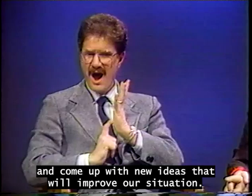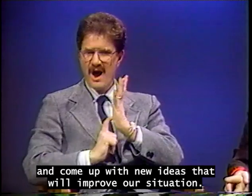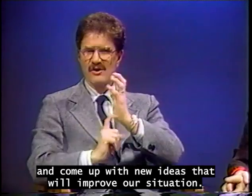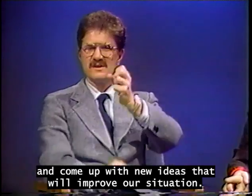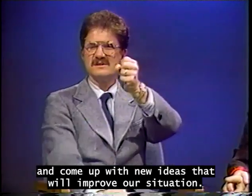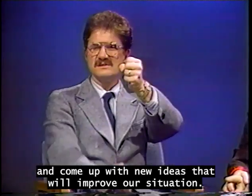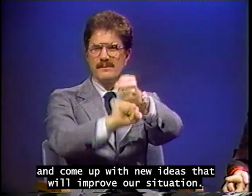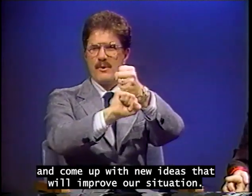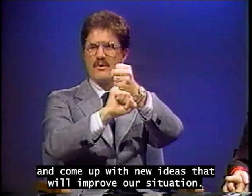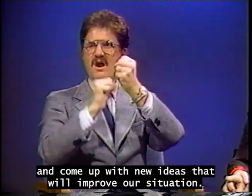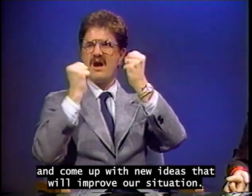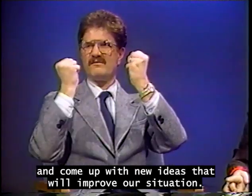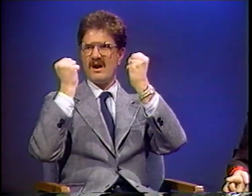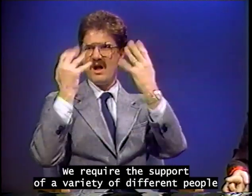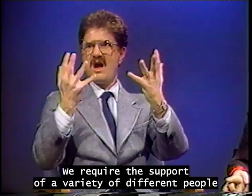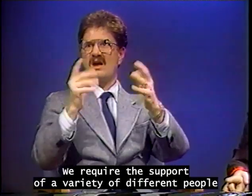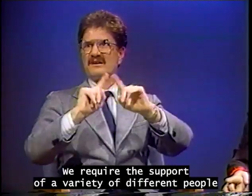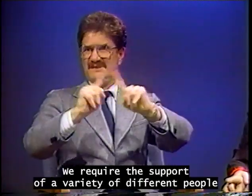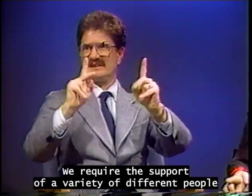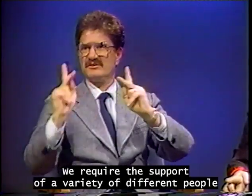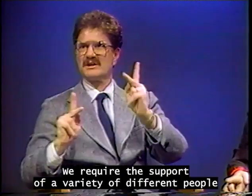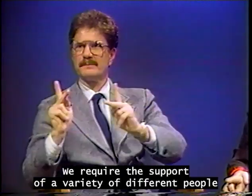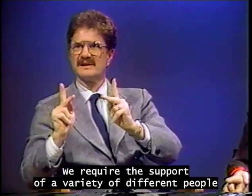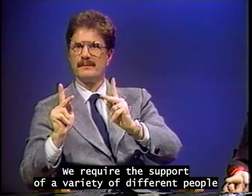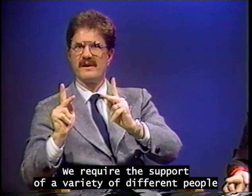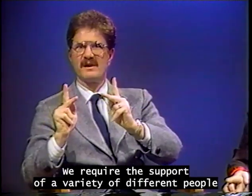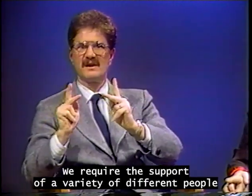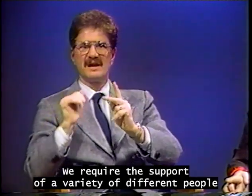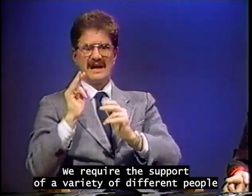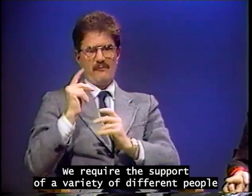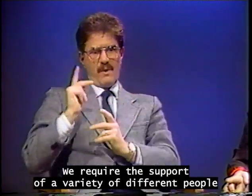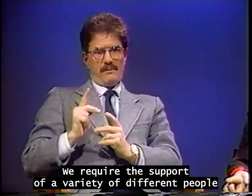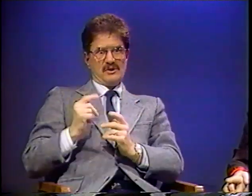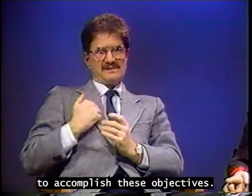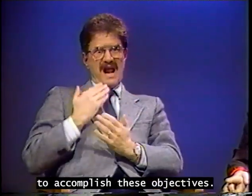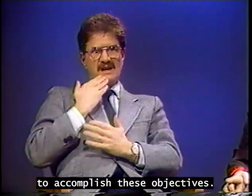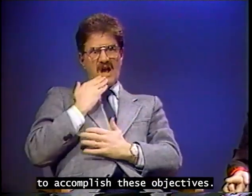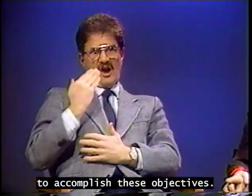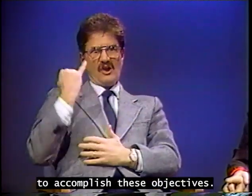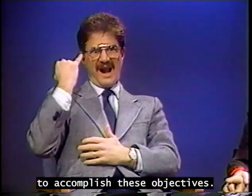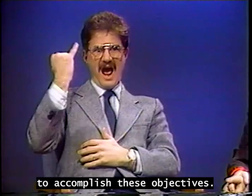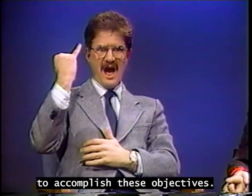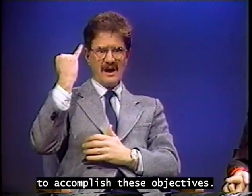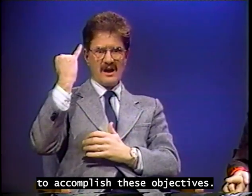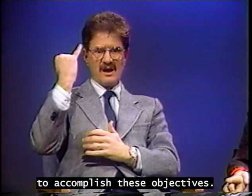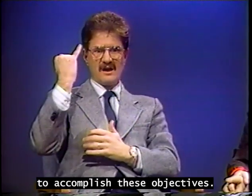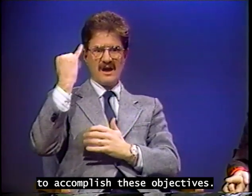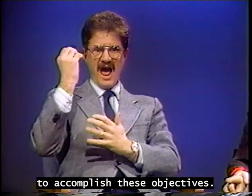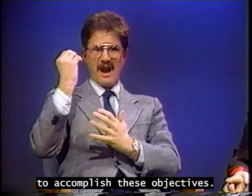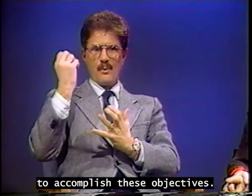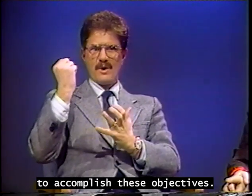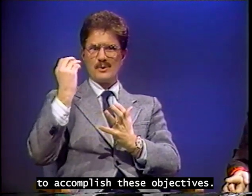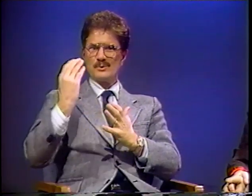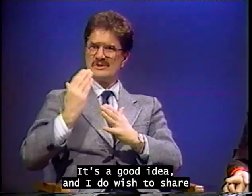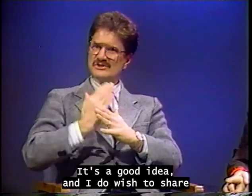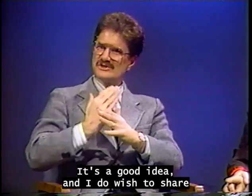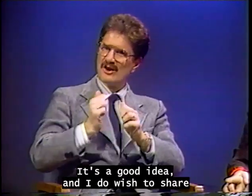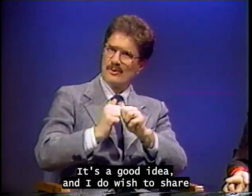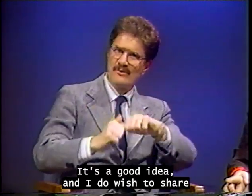situation. We require the support of a variety of different people to accomplish these objectives. It's a